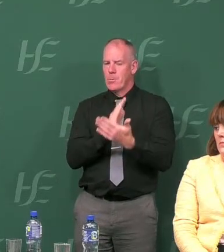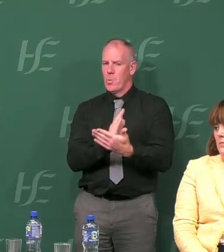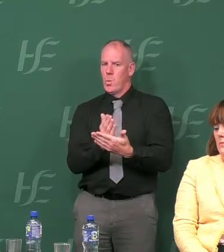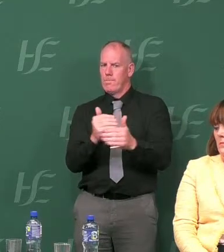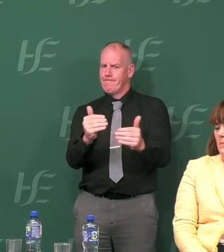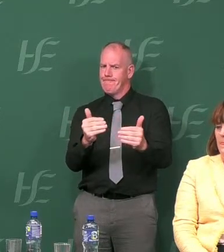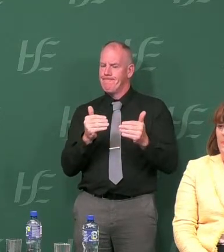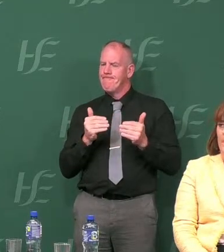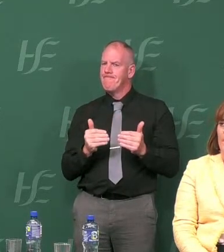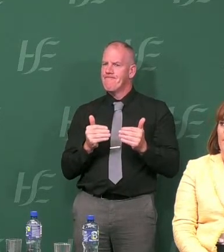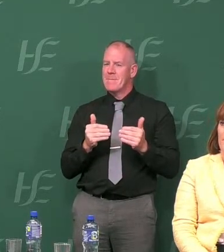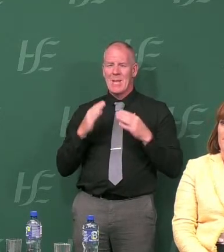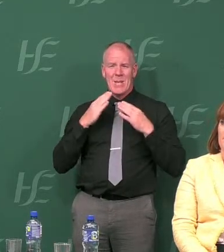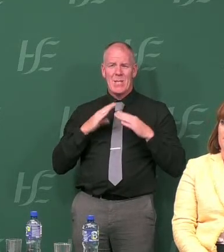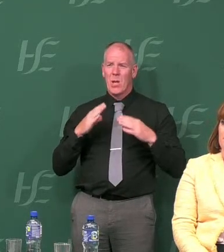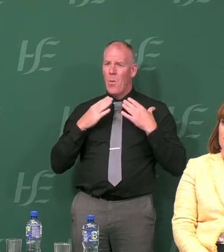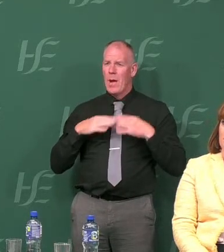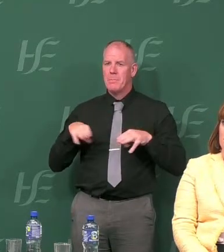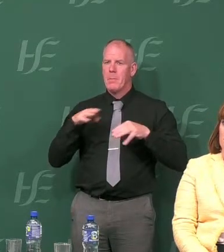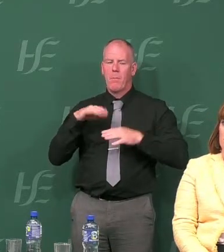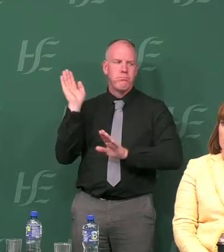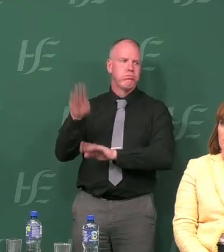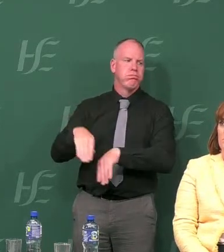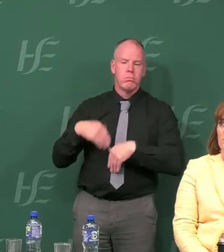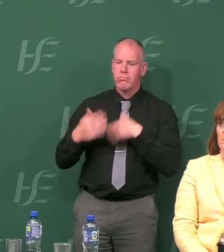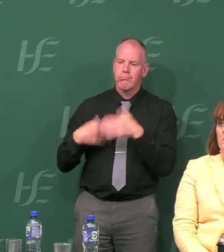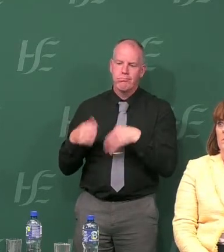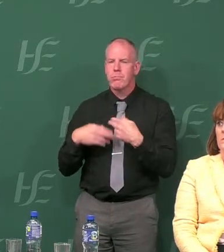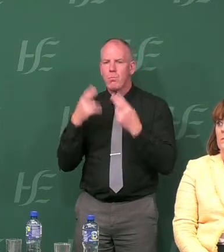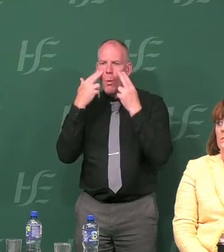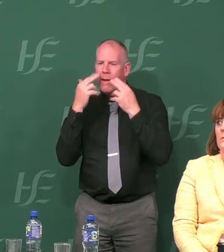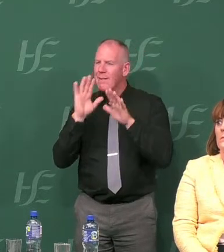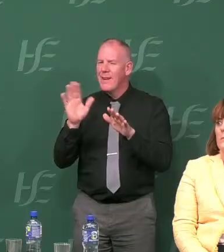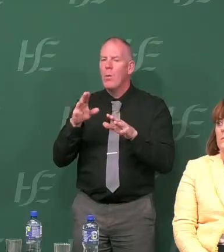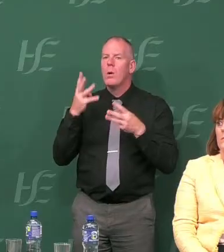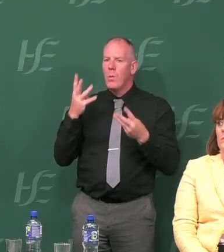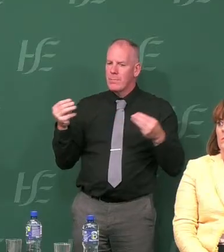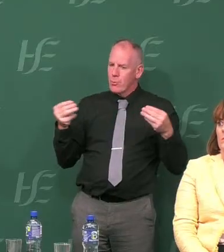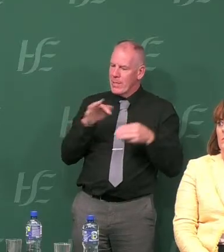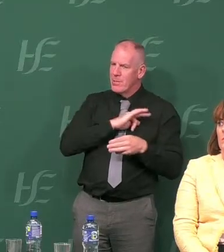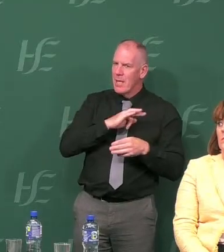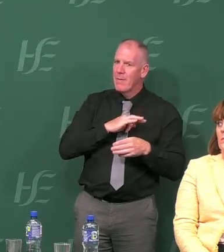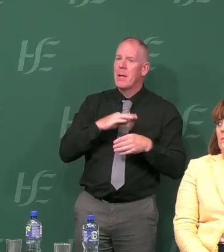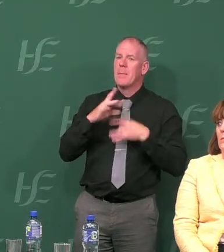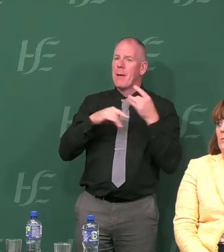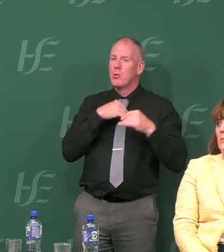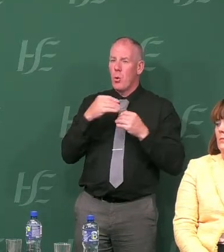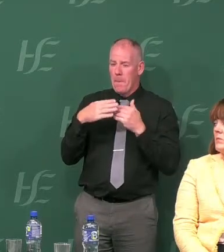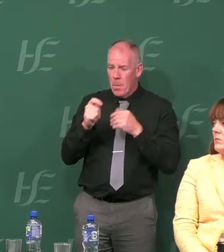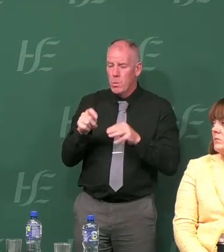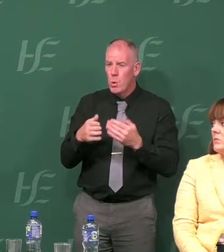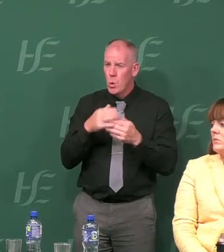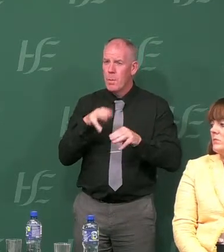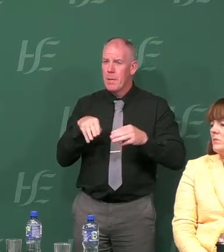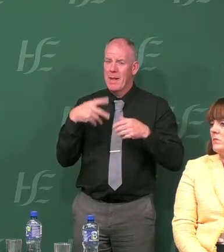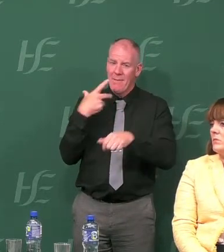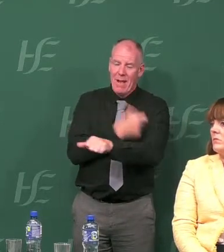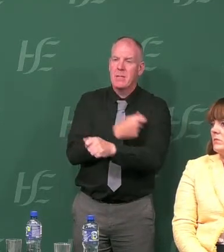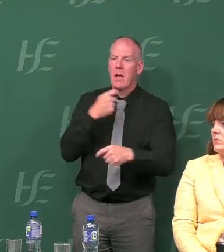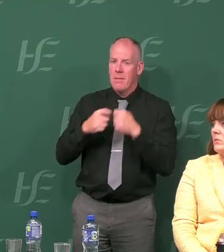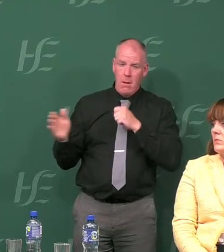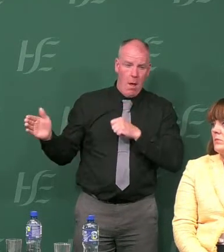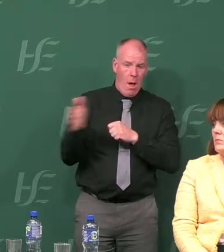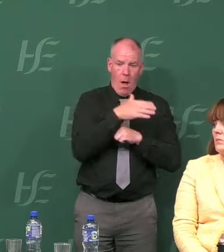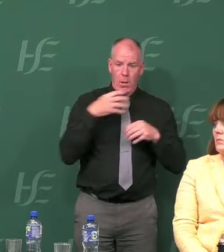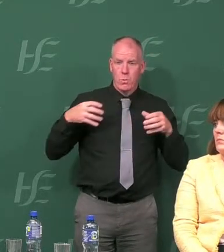now we don't want people to drop their guard. We want people to keep their guard up. Let's get the rest of the younger people vaccinated, and we'll be all in a much stronger